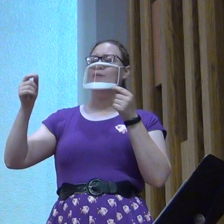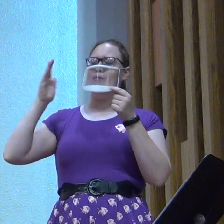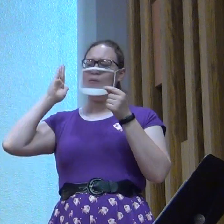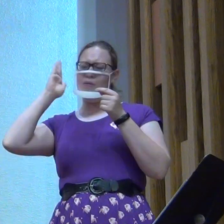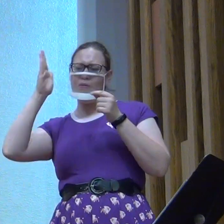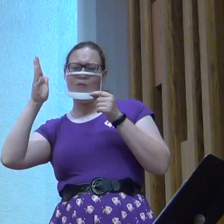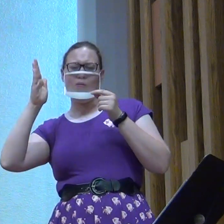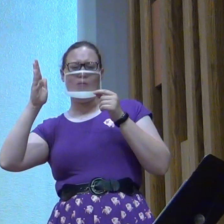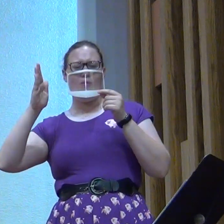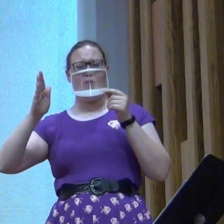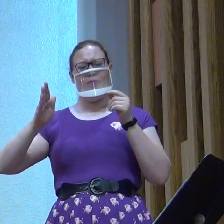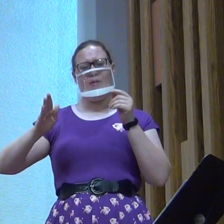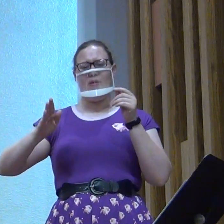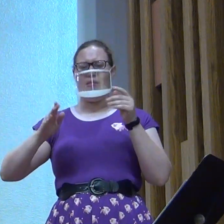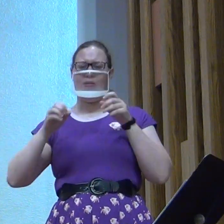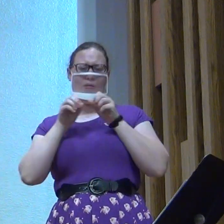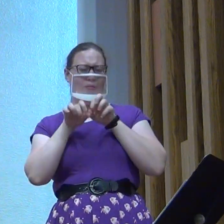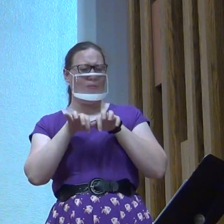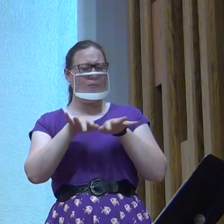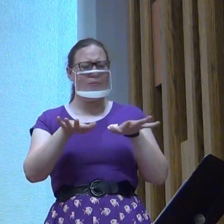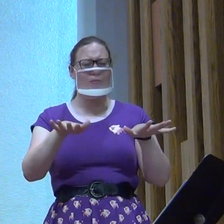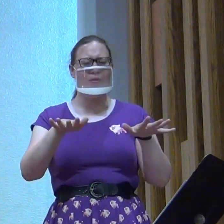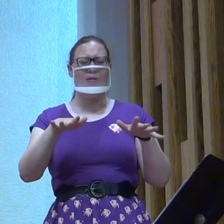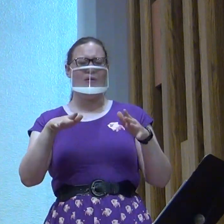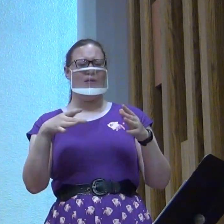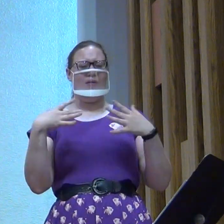You will bring relief.